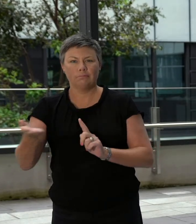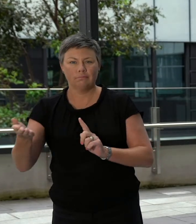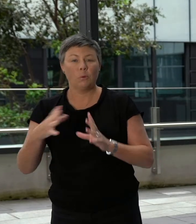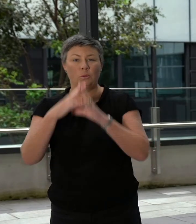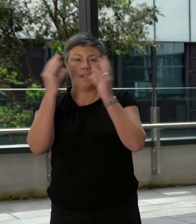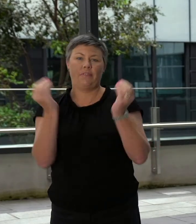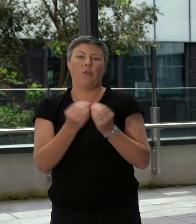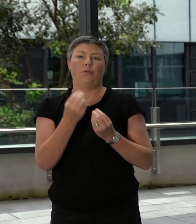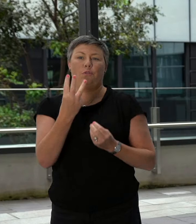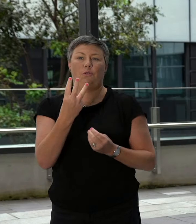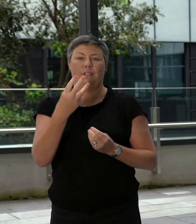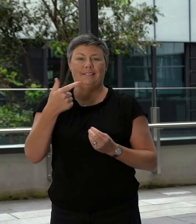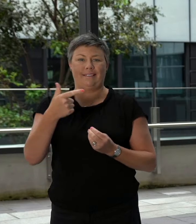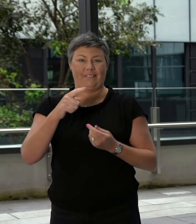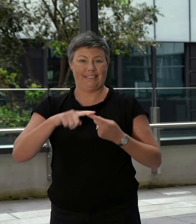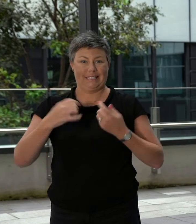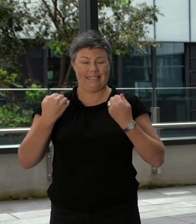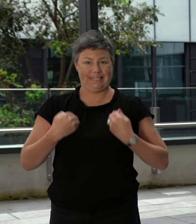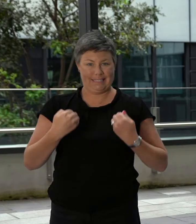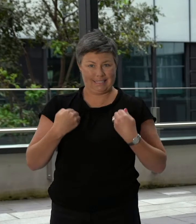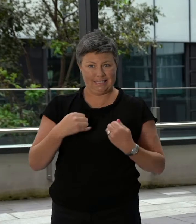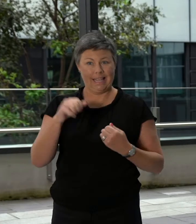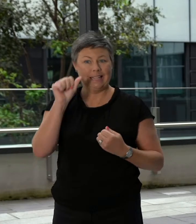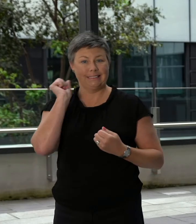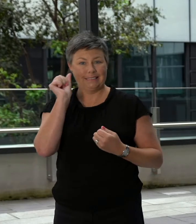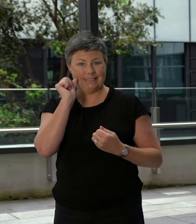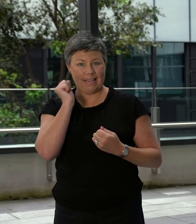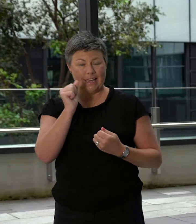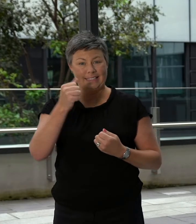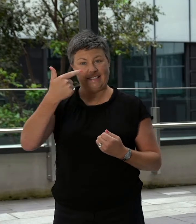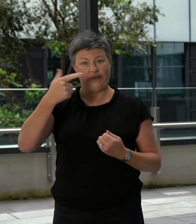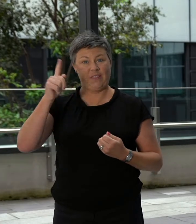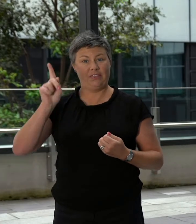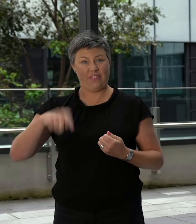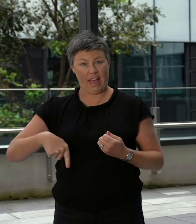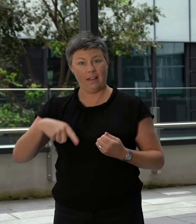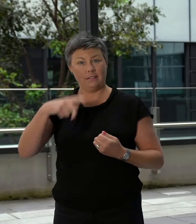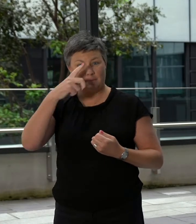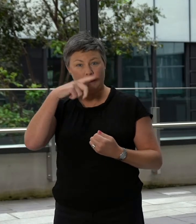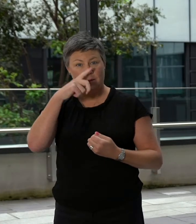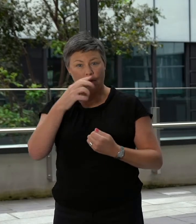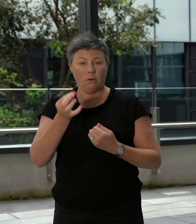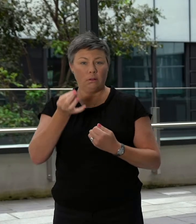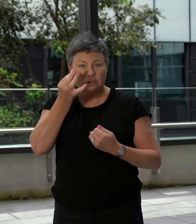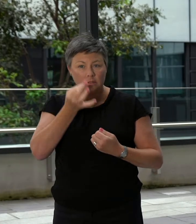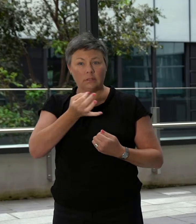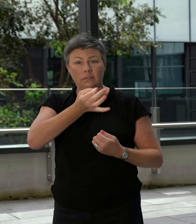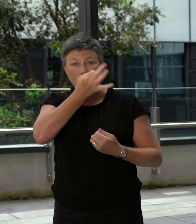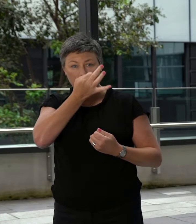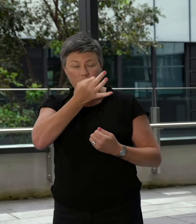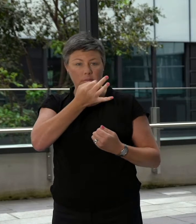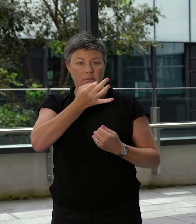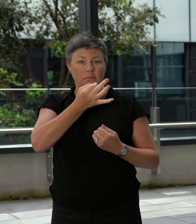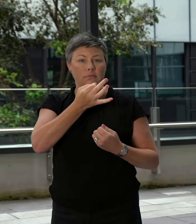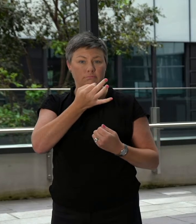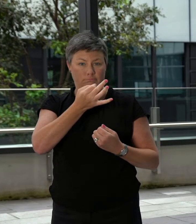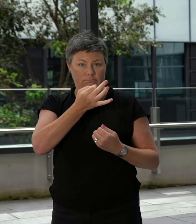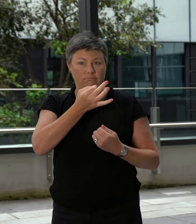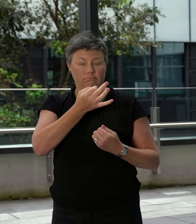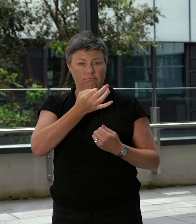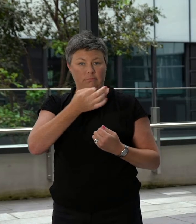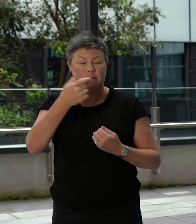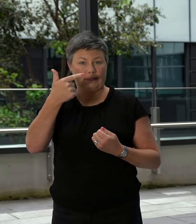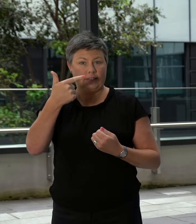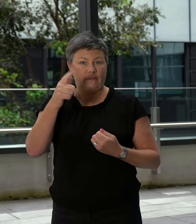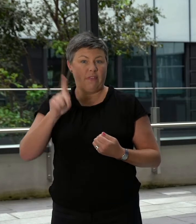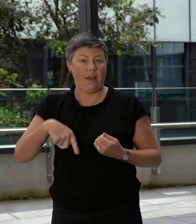cases. Yesterday there were over 7,000 tests and our total number,